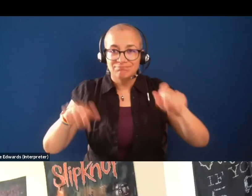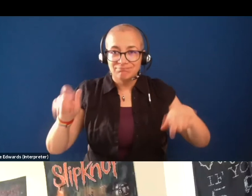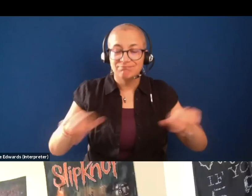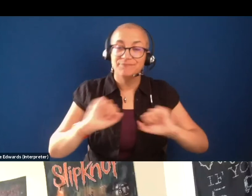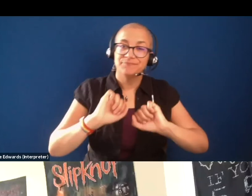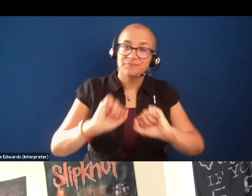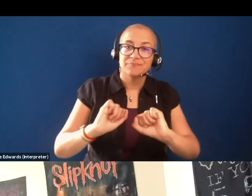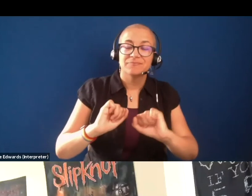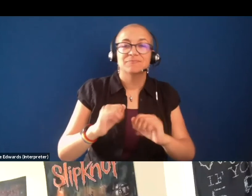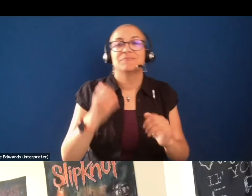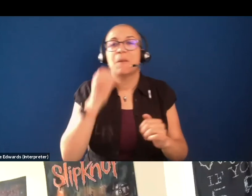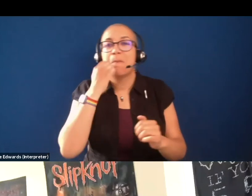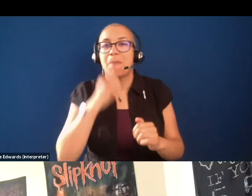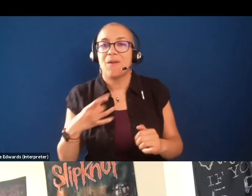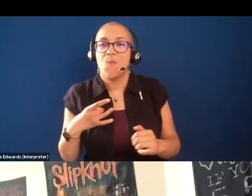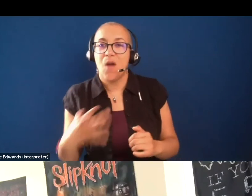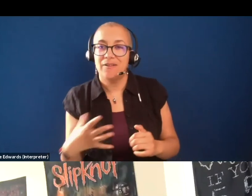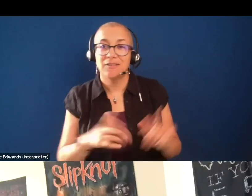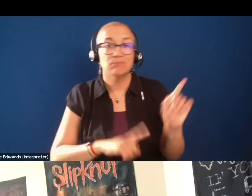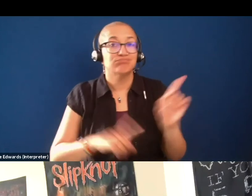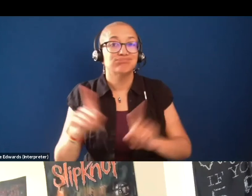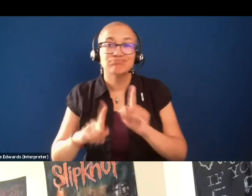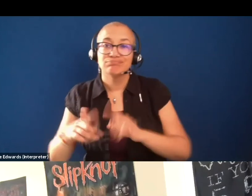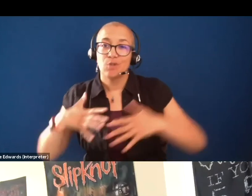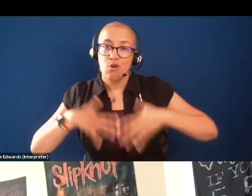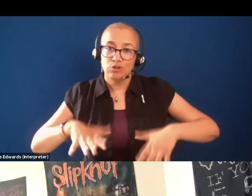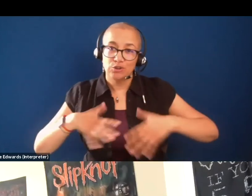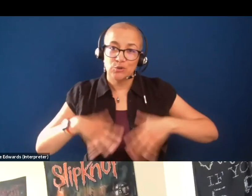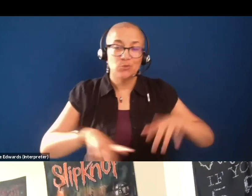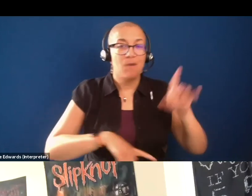in various costumes and characters.